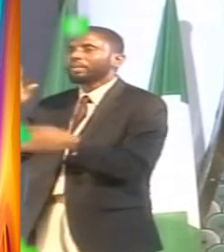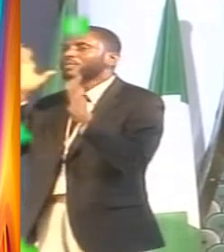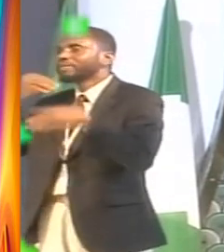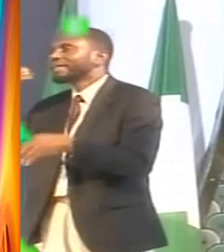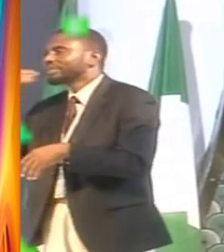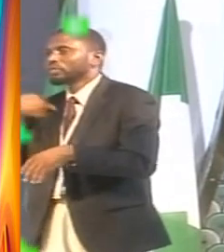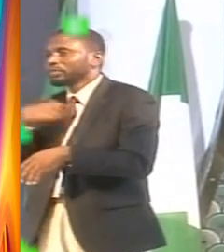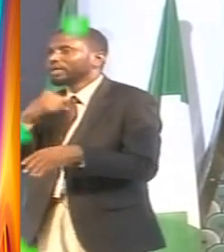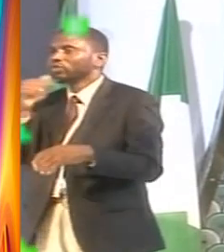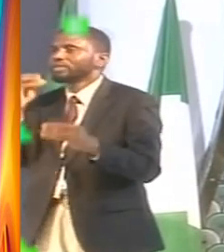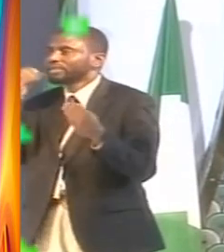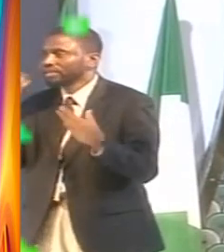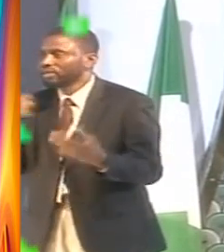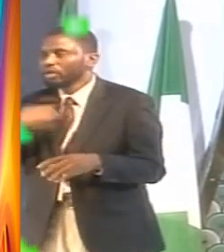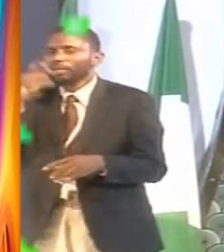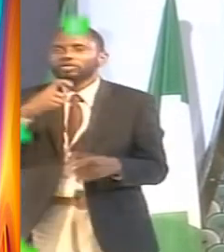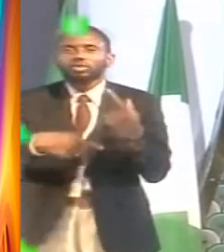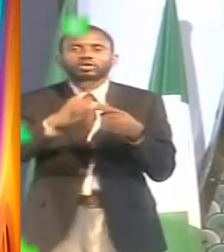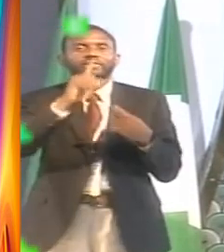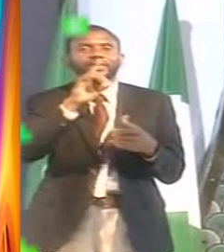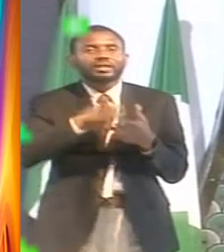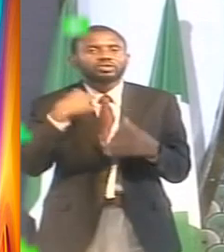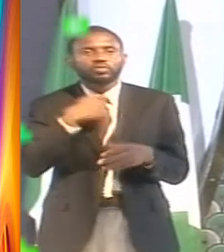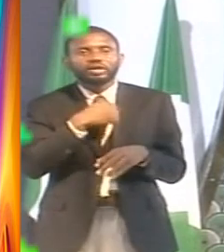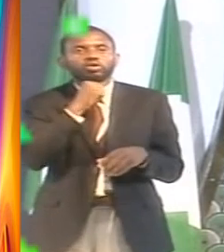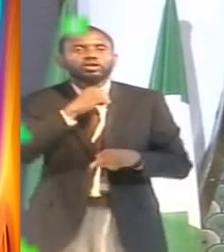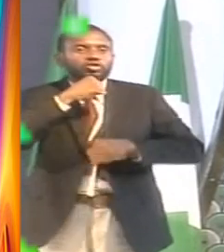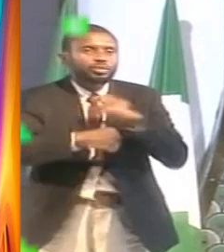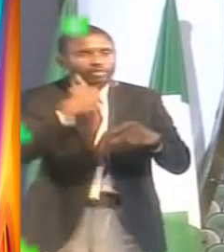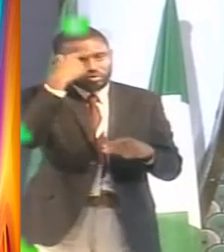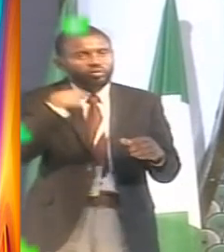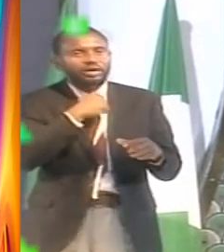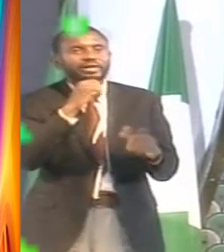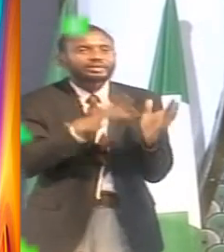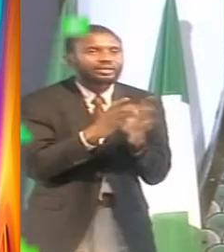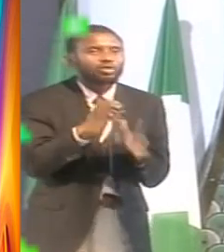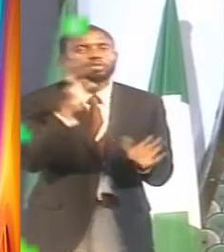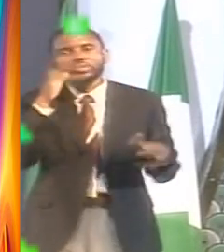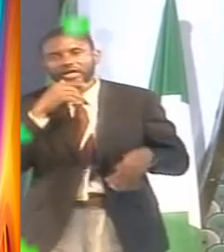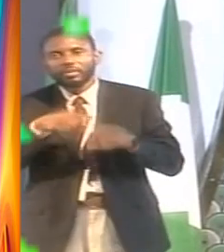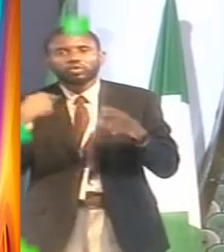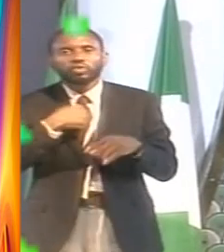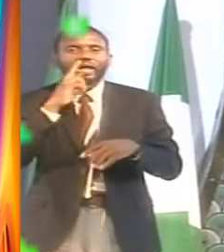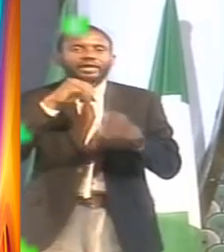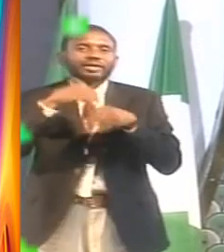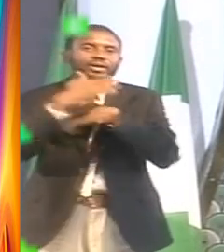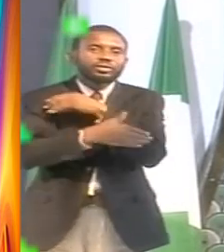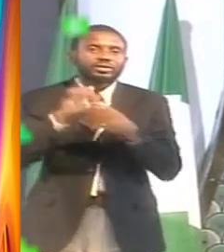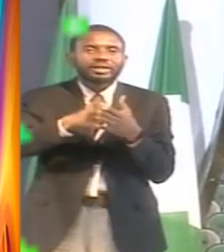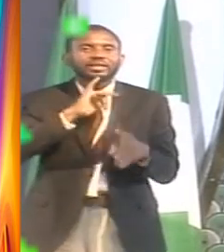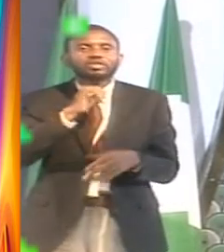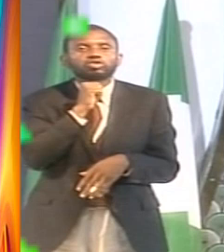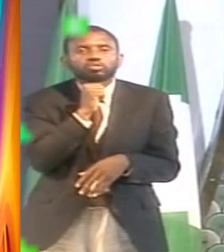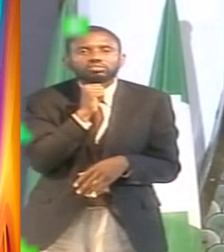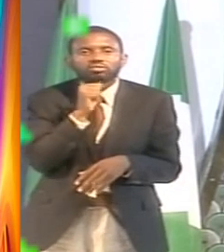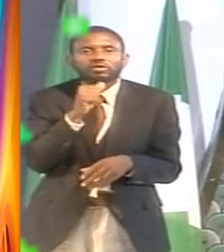with the fact that we are not bleeding, we are not suffering because we are Christians or Muslims, but we are in a country that is malfunctioning.